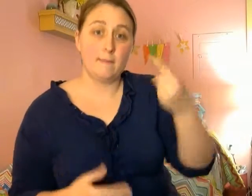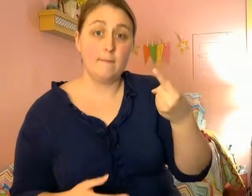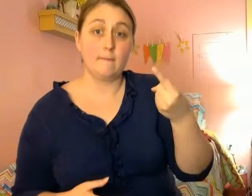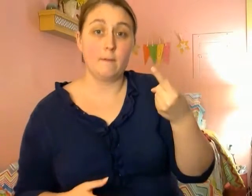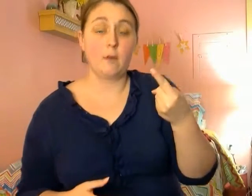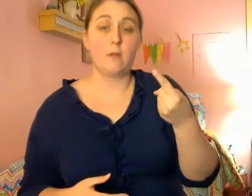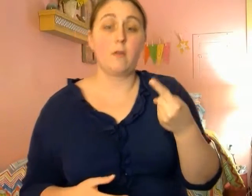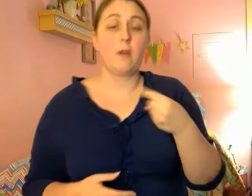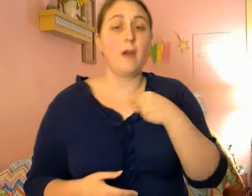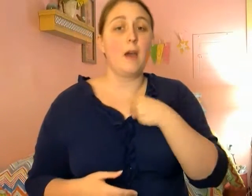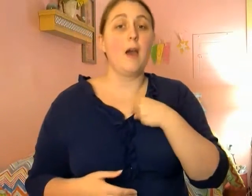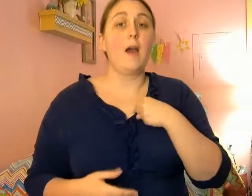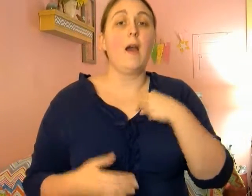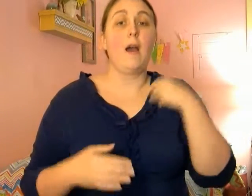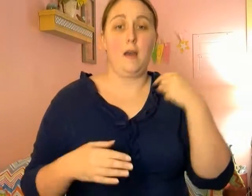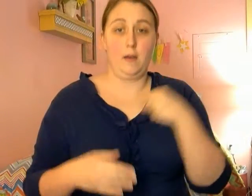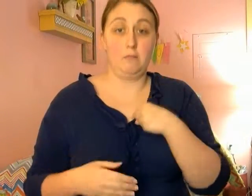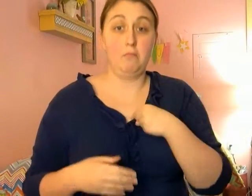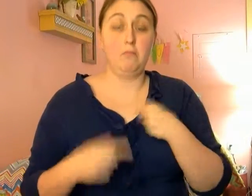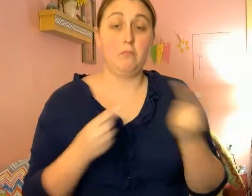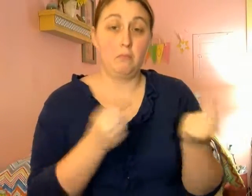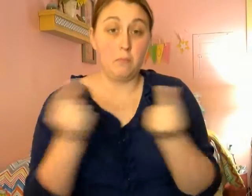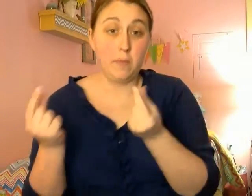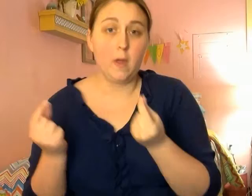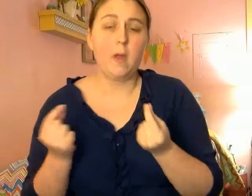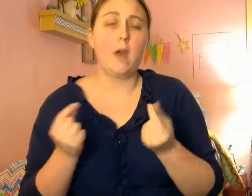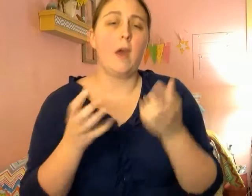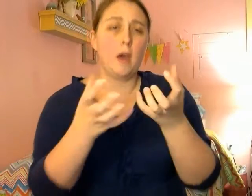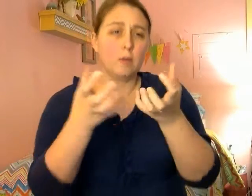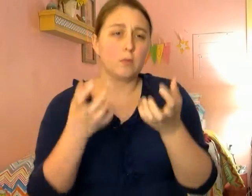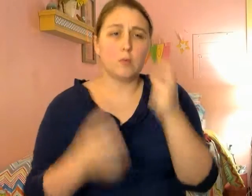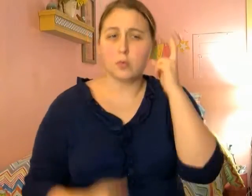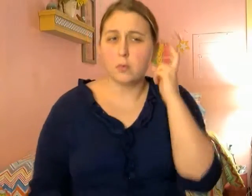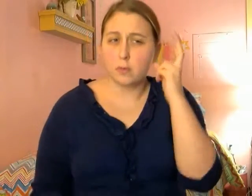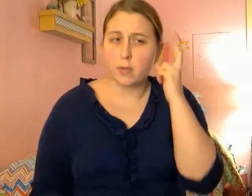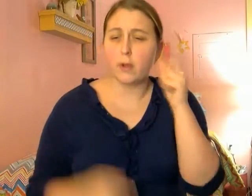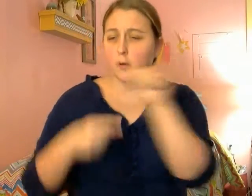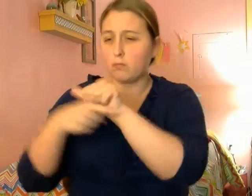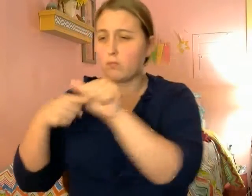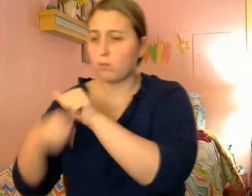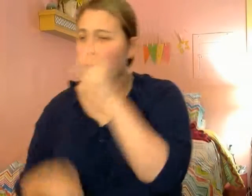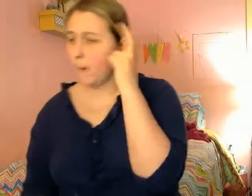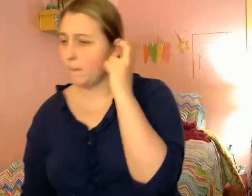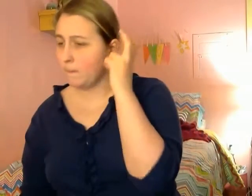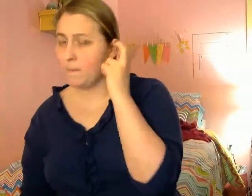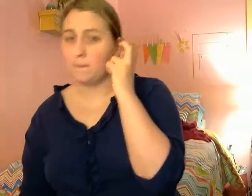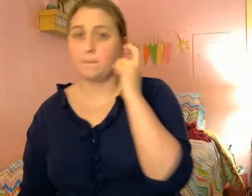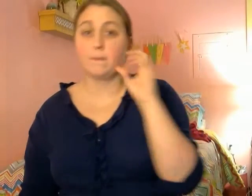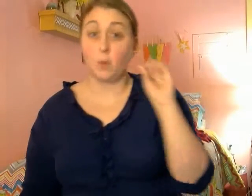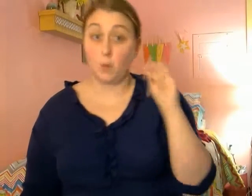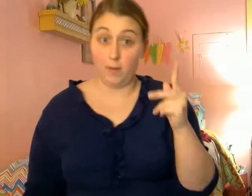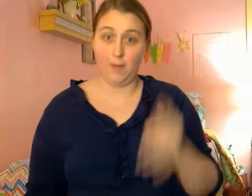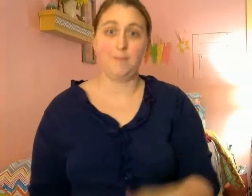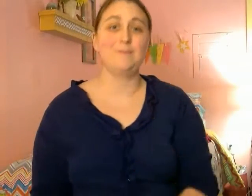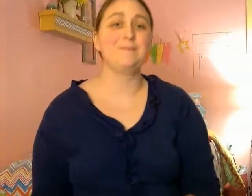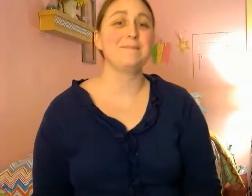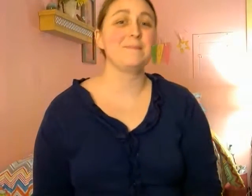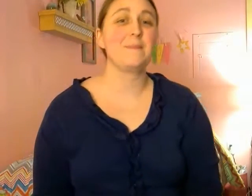you to hear first. Really practice listening before you look at the word. Okay, so let's listen